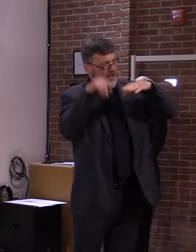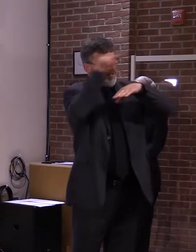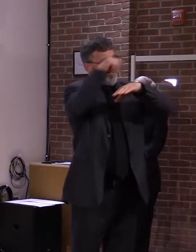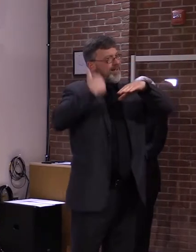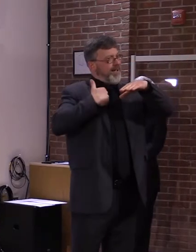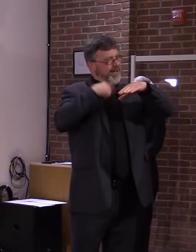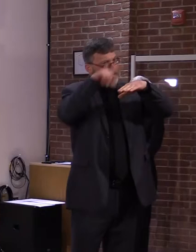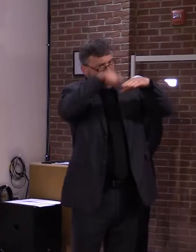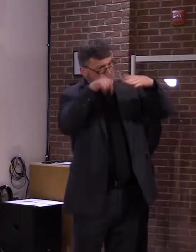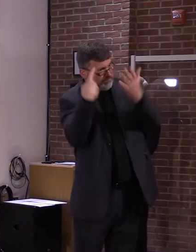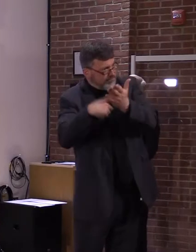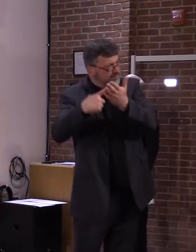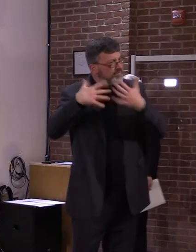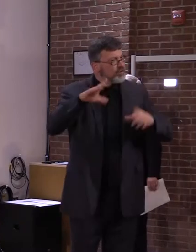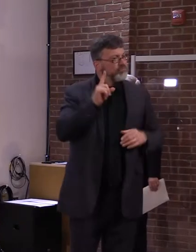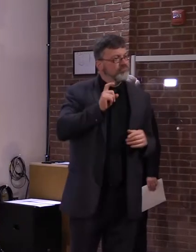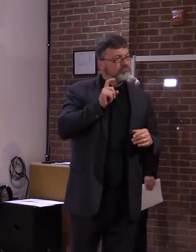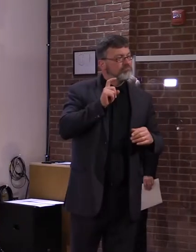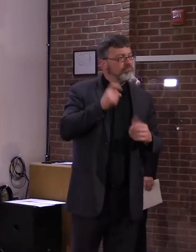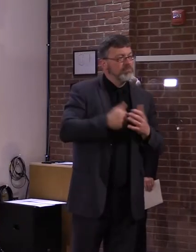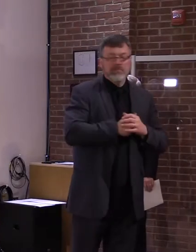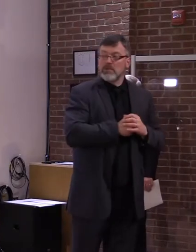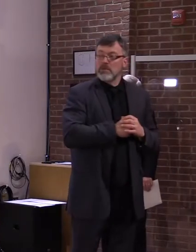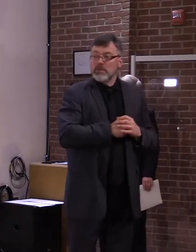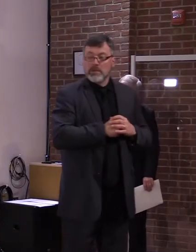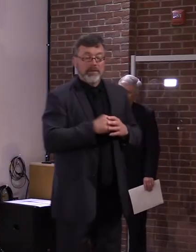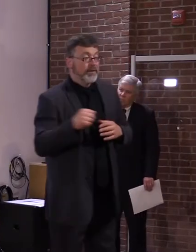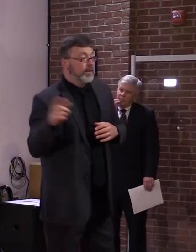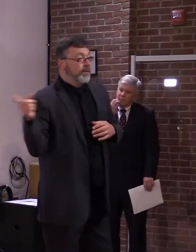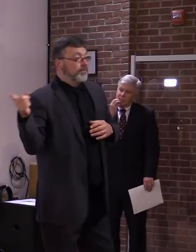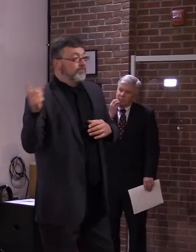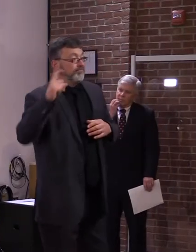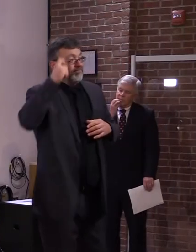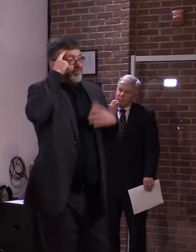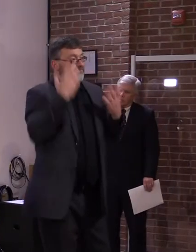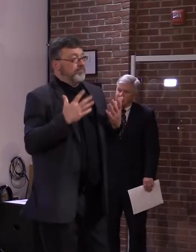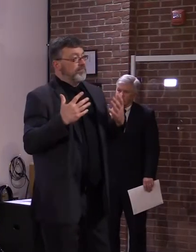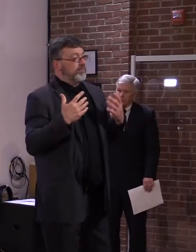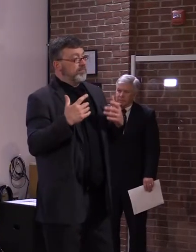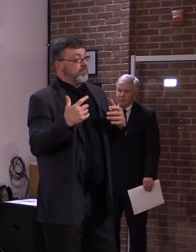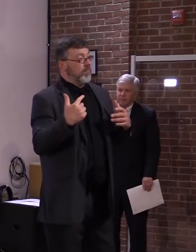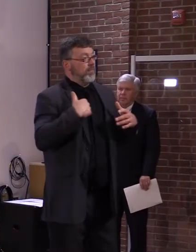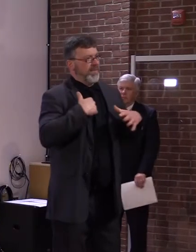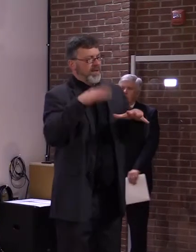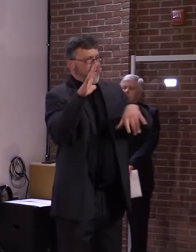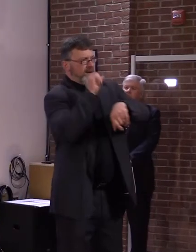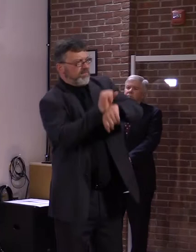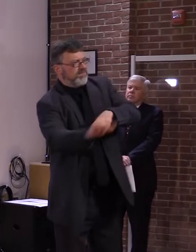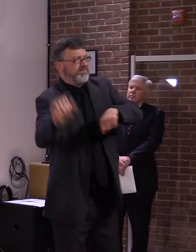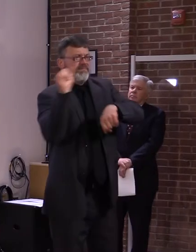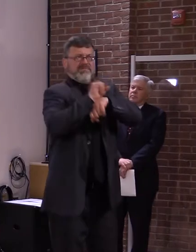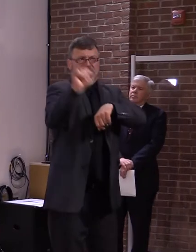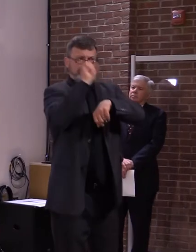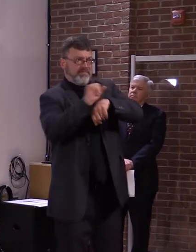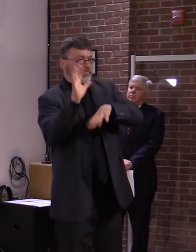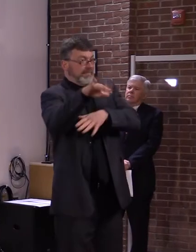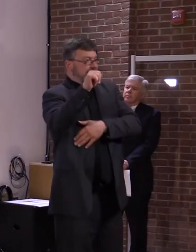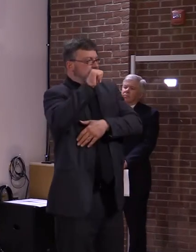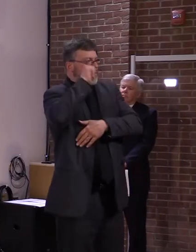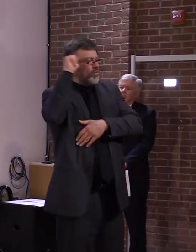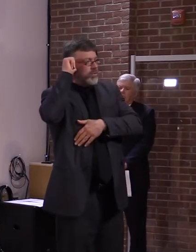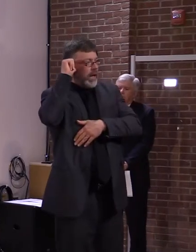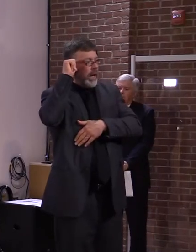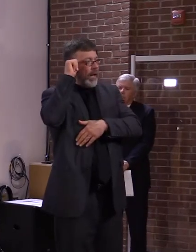a meeting with the Chamber of Commerce, so to speak, on the other side of the border yesterday, an interactive remote